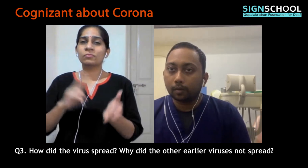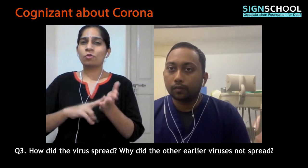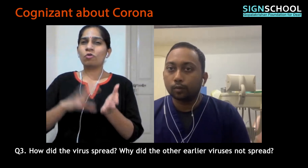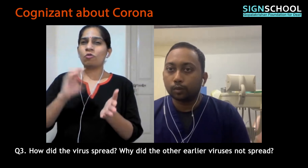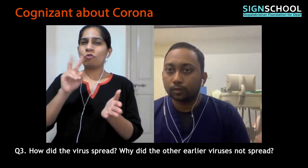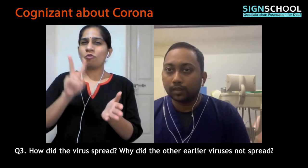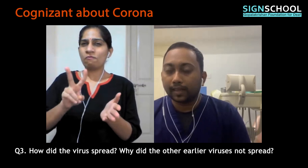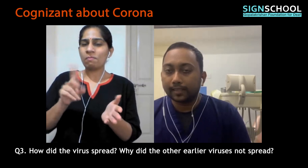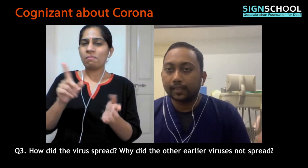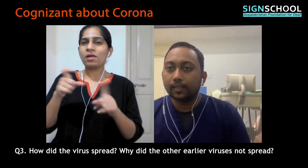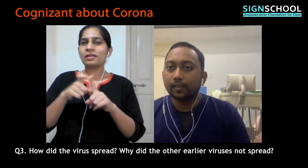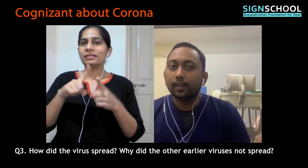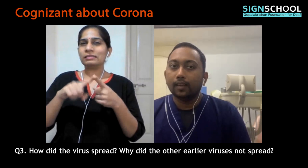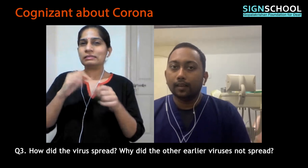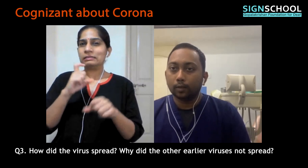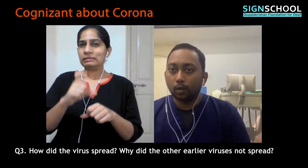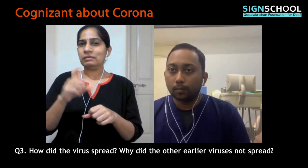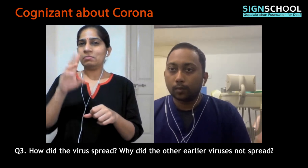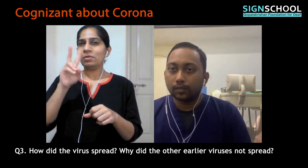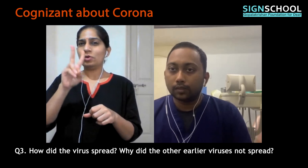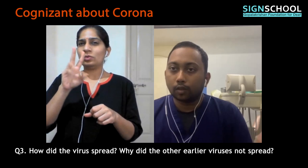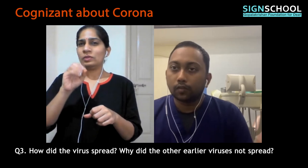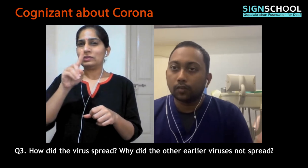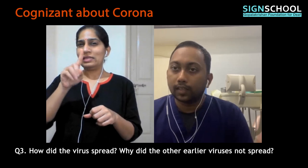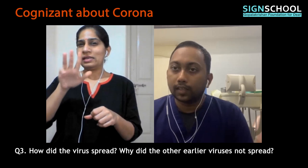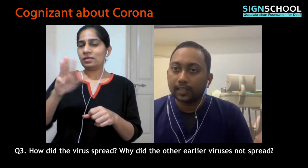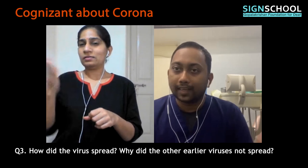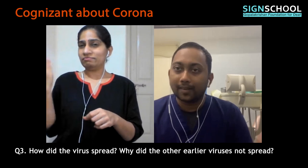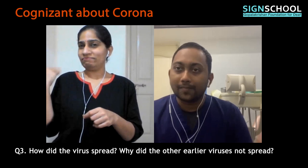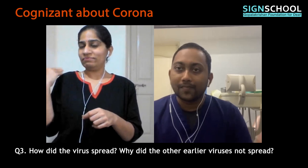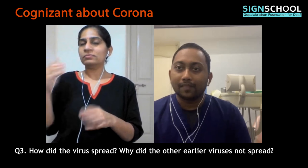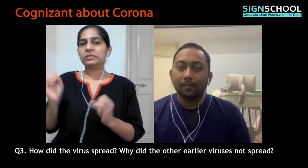and December of 2019 in Yuan province